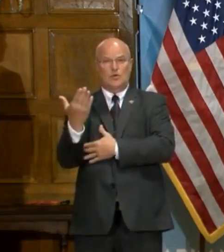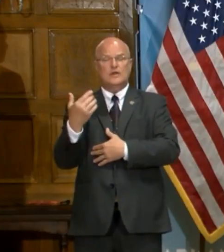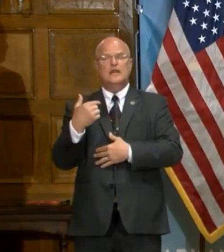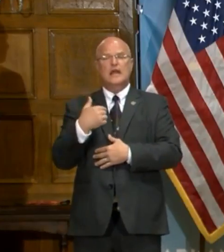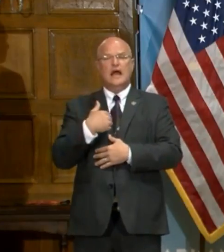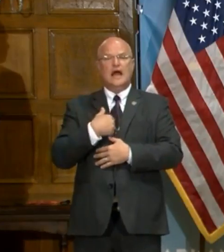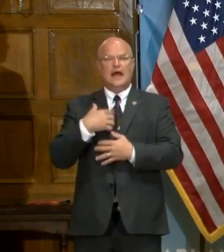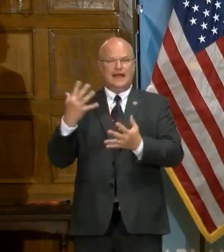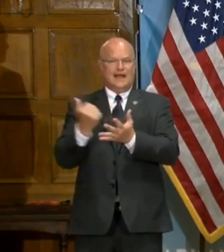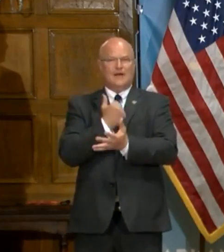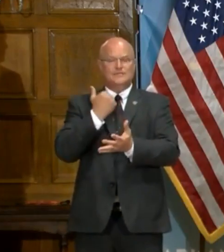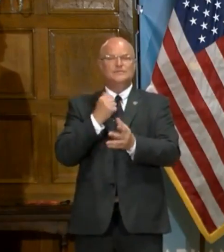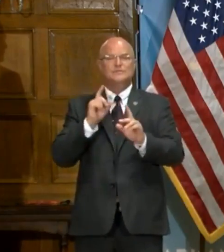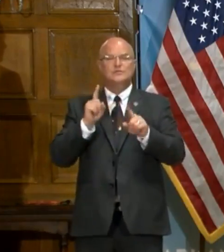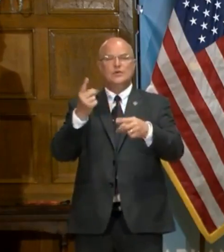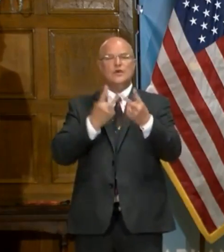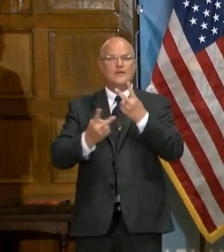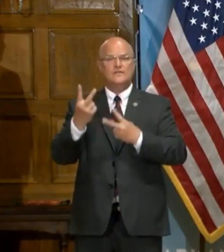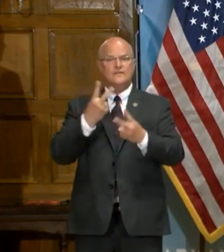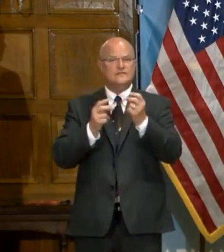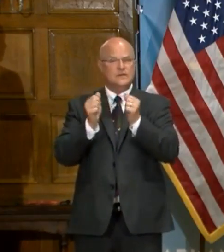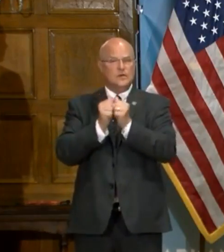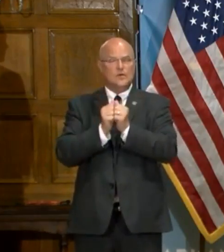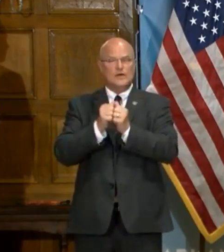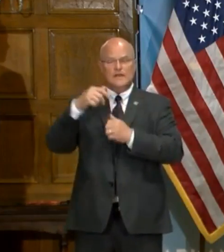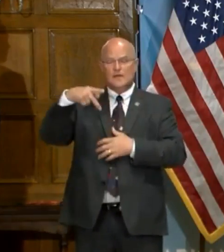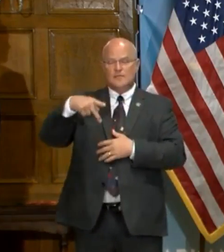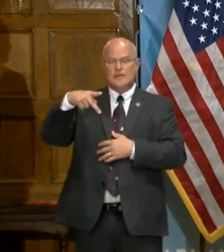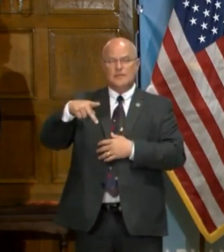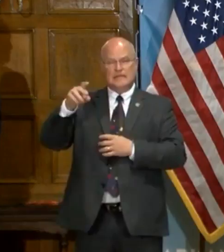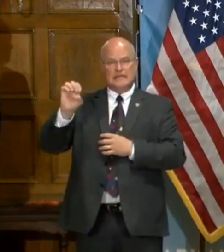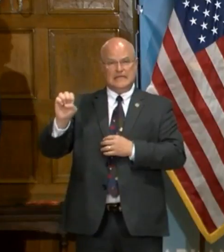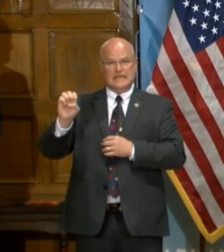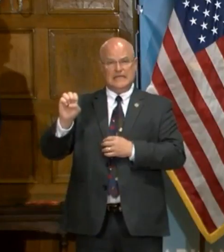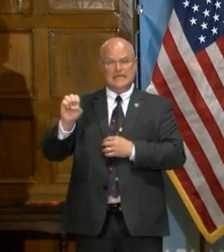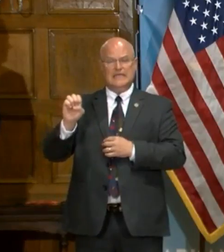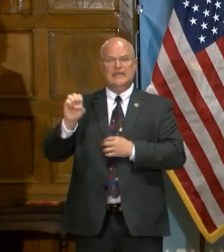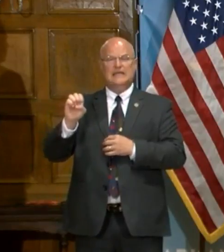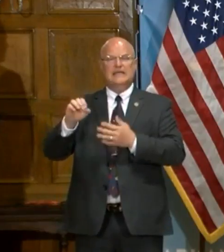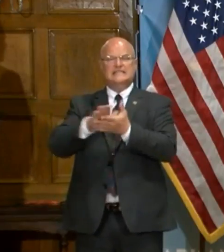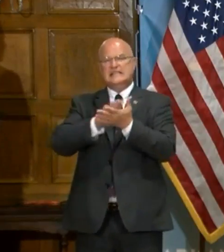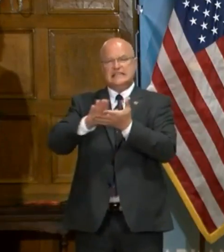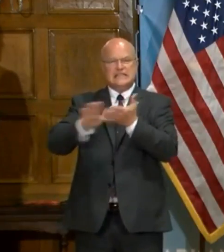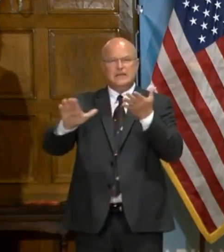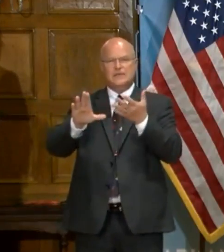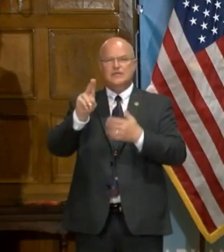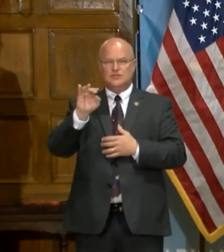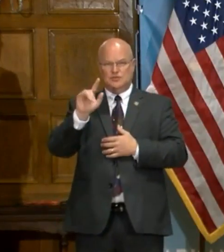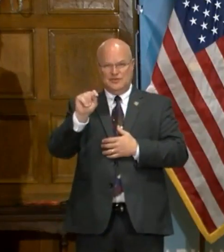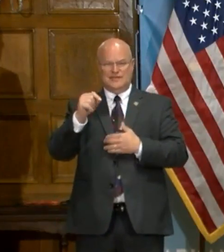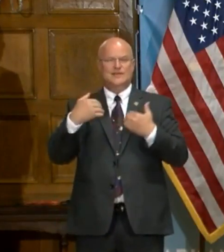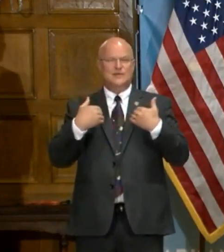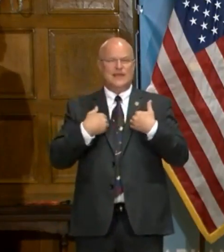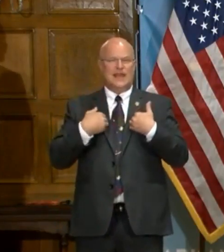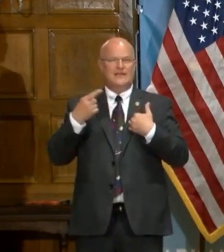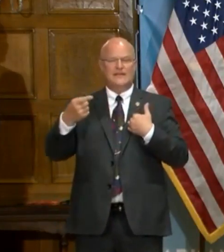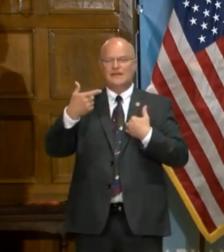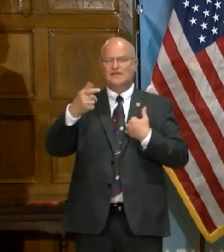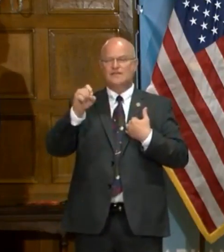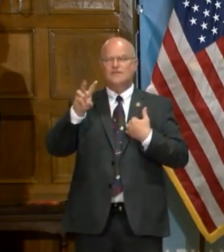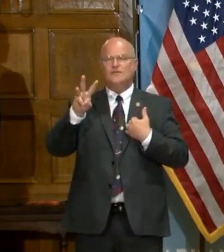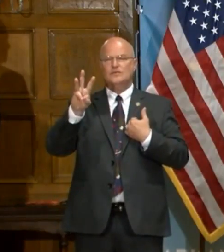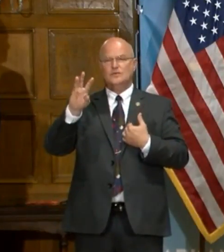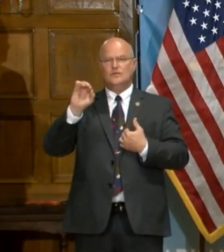the opportunity to go and visit the PPE decontamination unit that we have at the